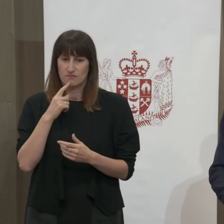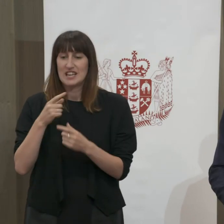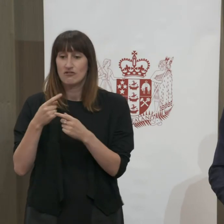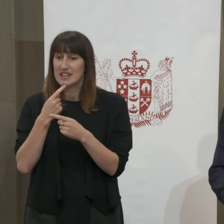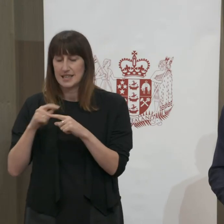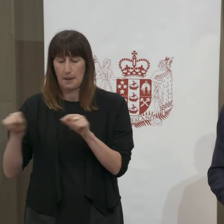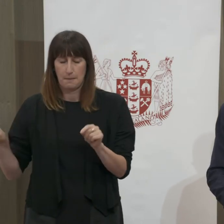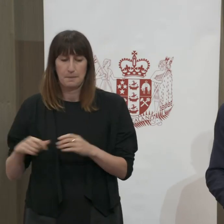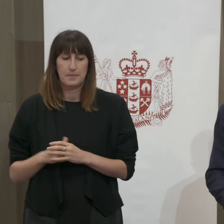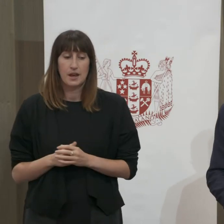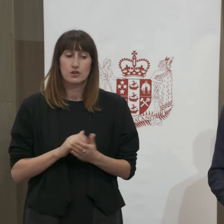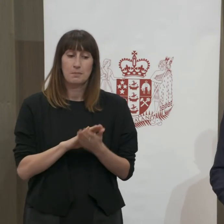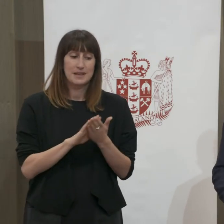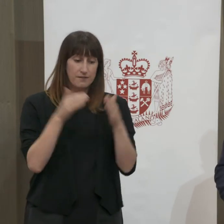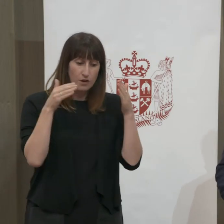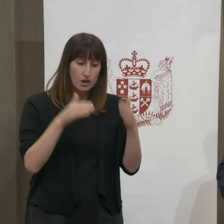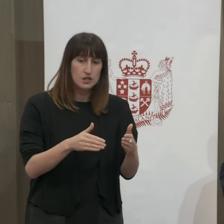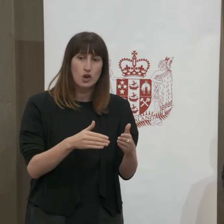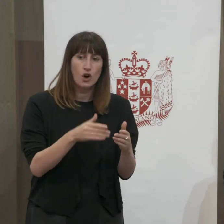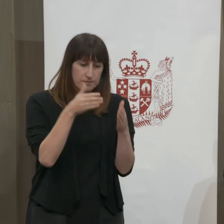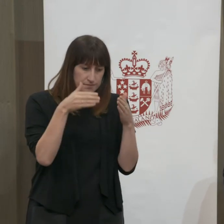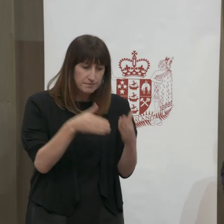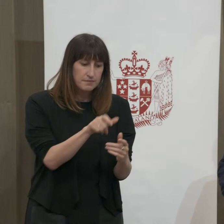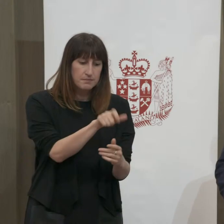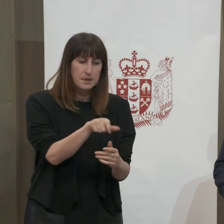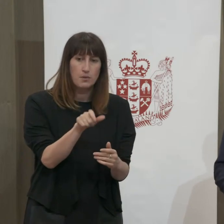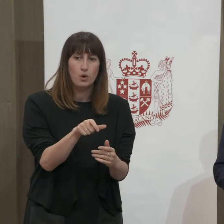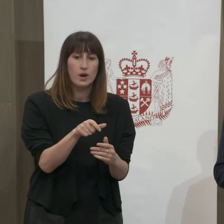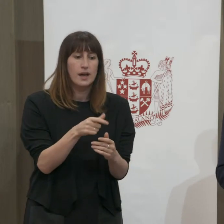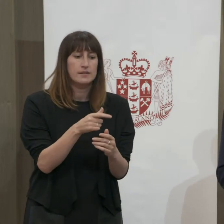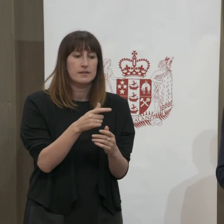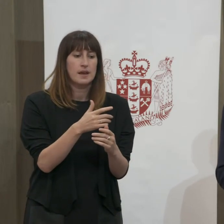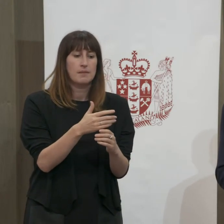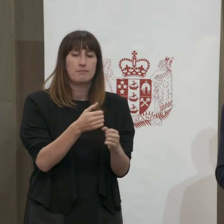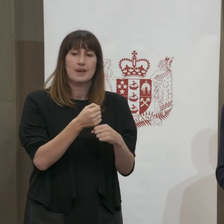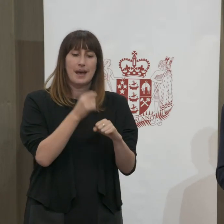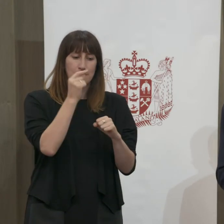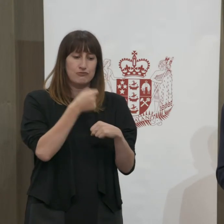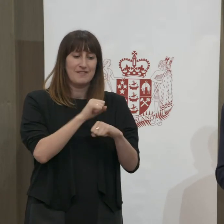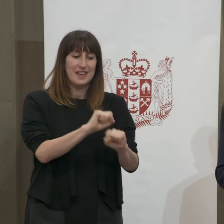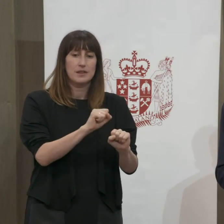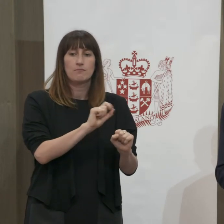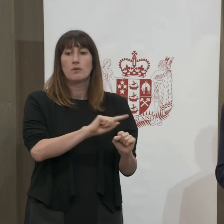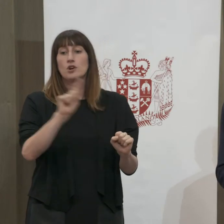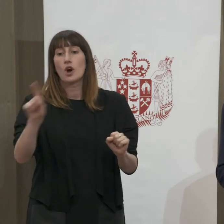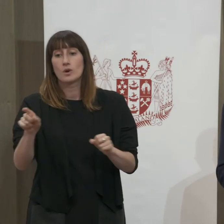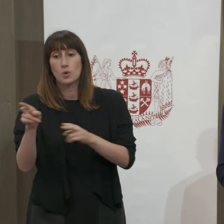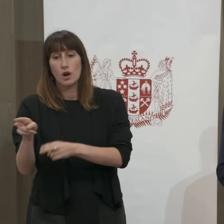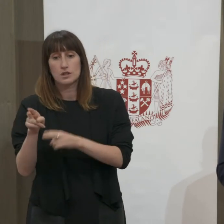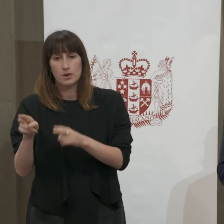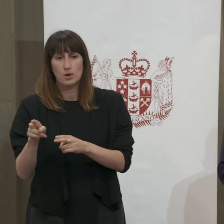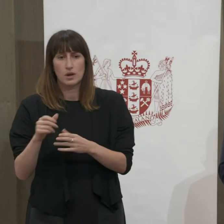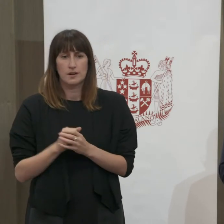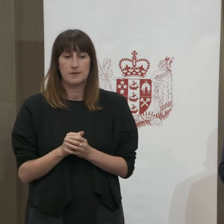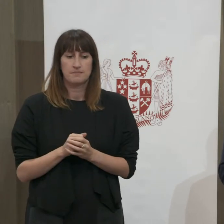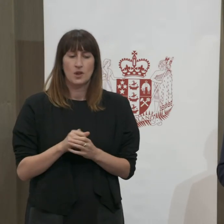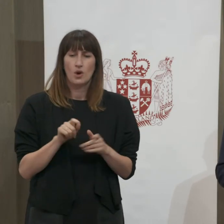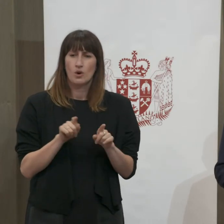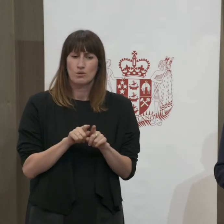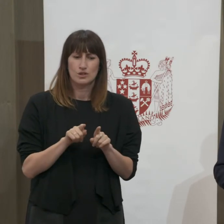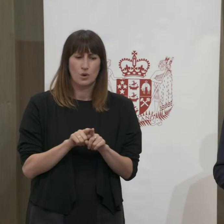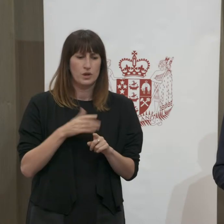to go to hospital. And that gets rid of the postcode lottery, where the type of treatment you get is determined by where you